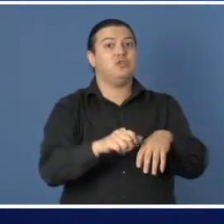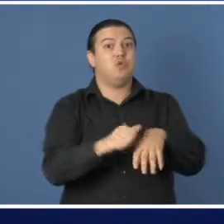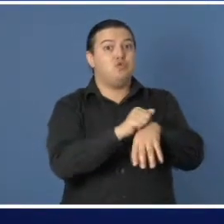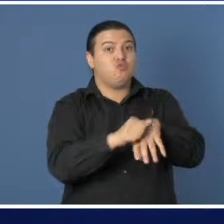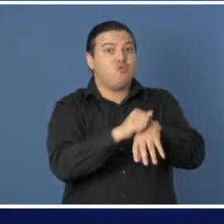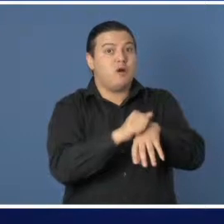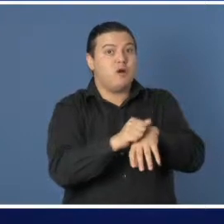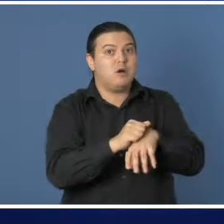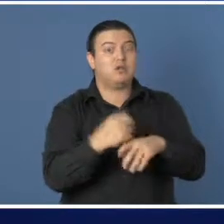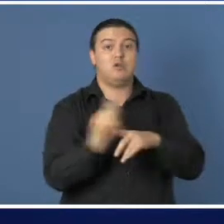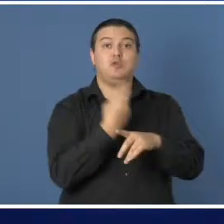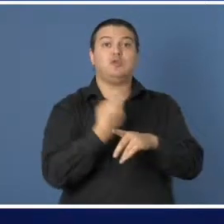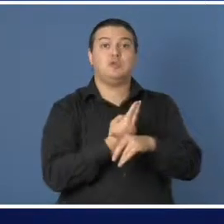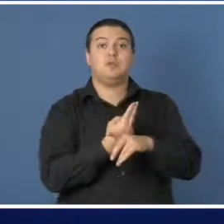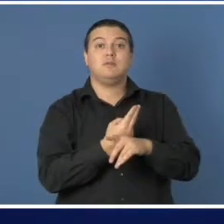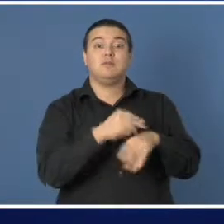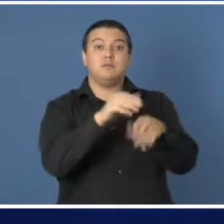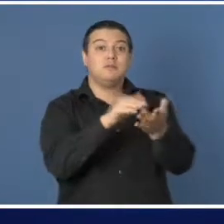with soap and water.